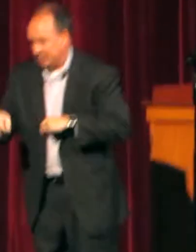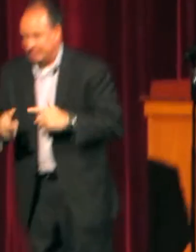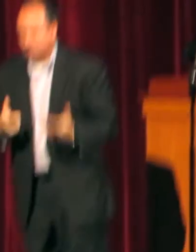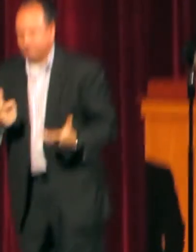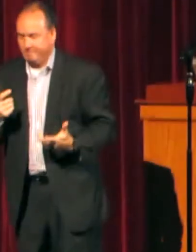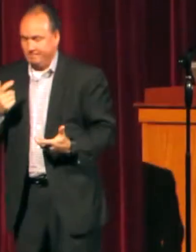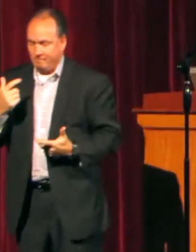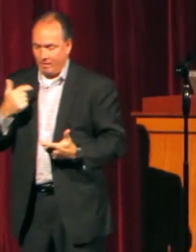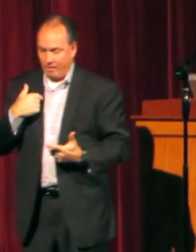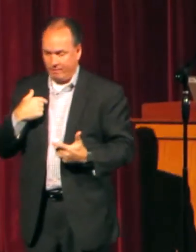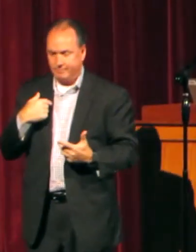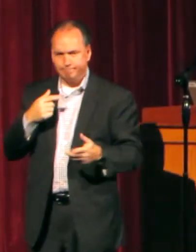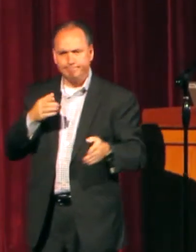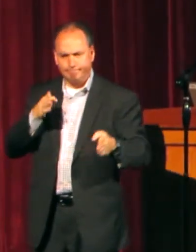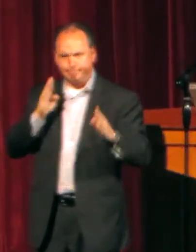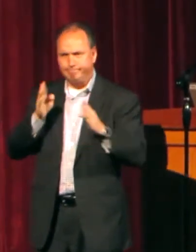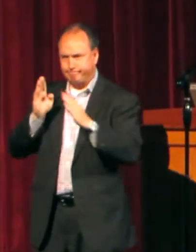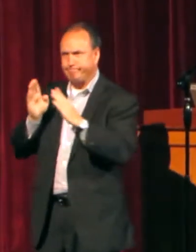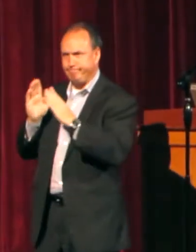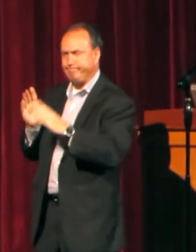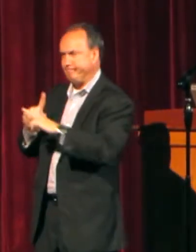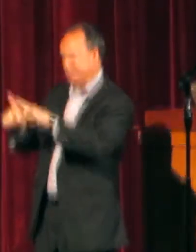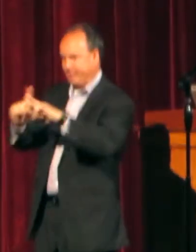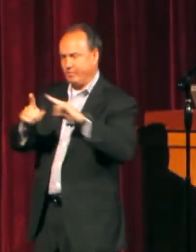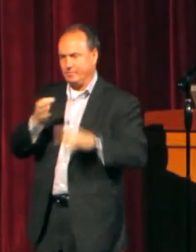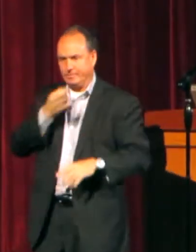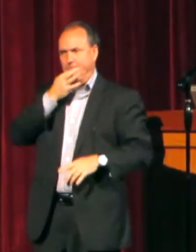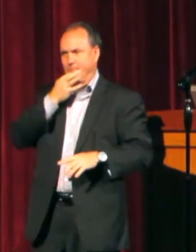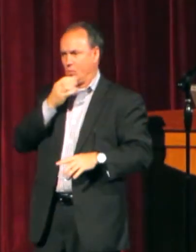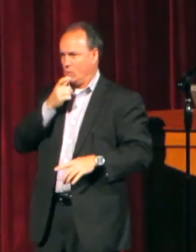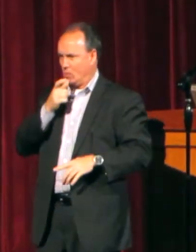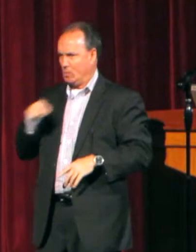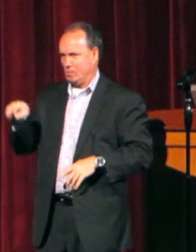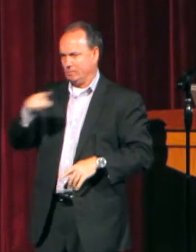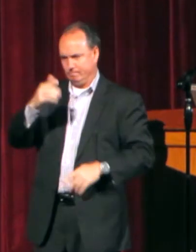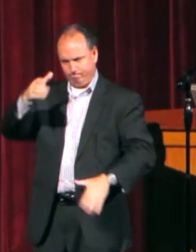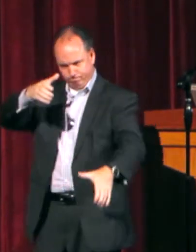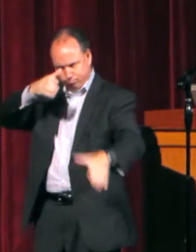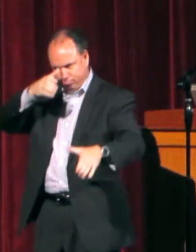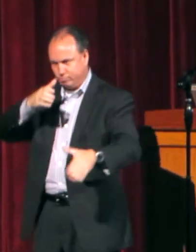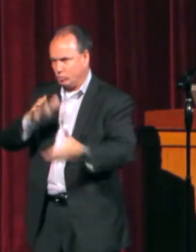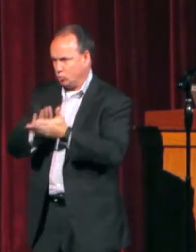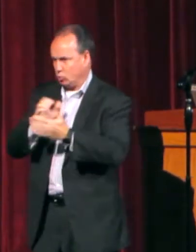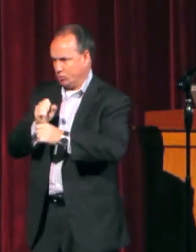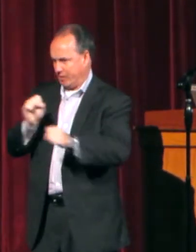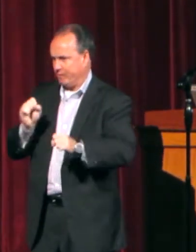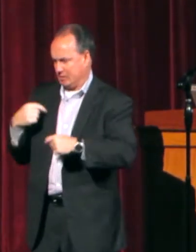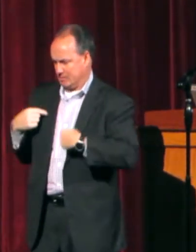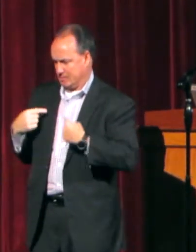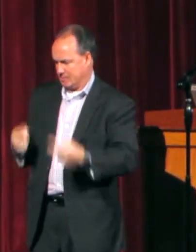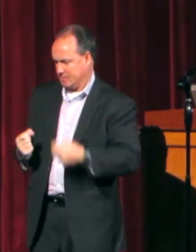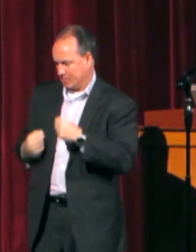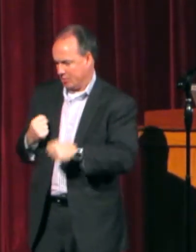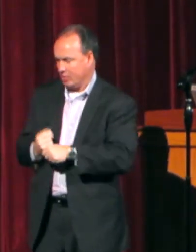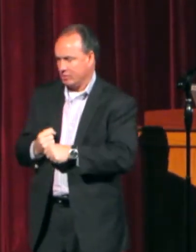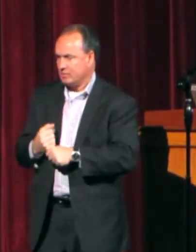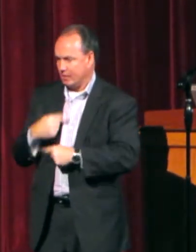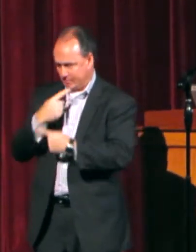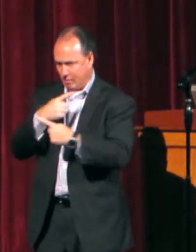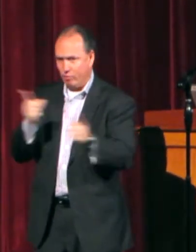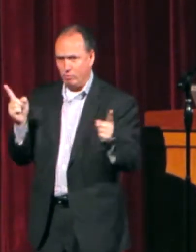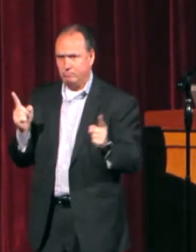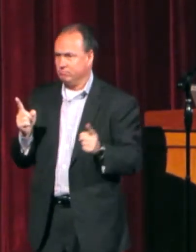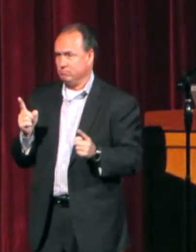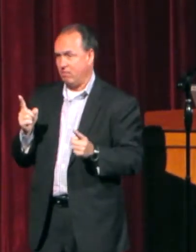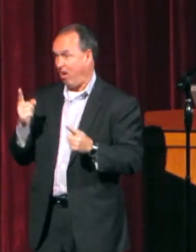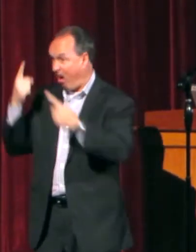I've listened to a number of experts on school safety over the years, and I can tell you, they don't